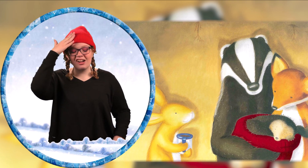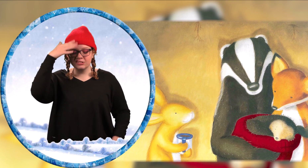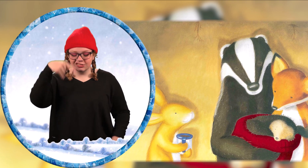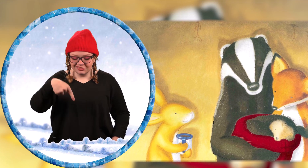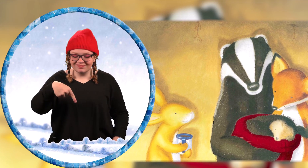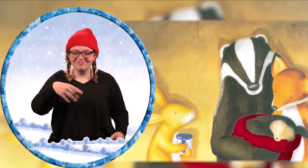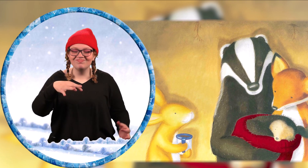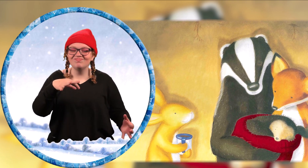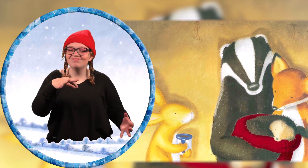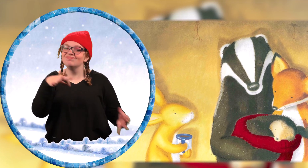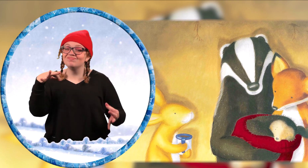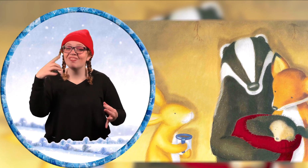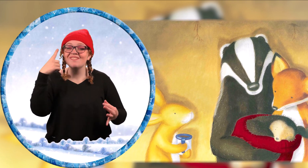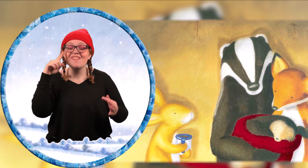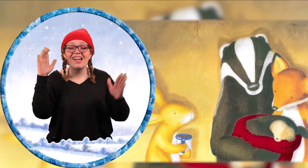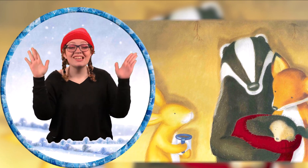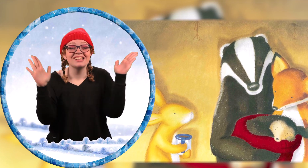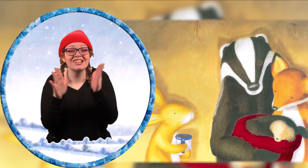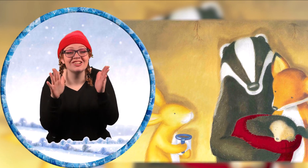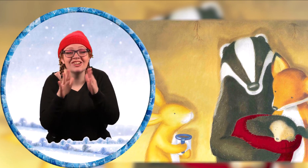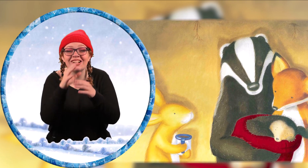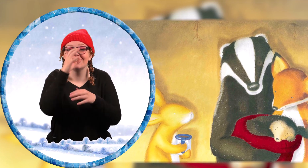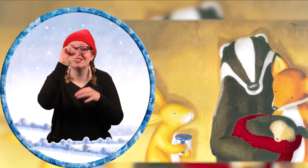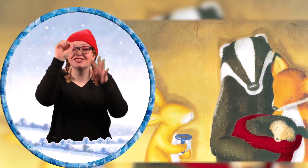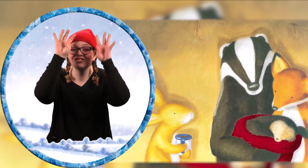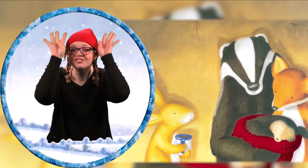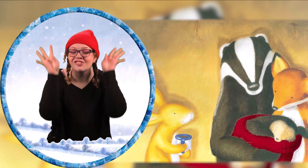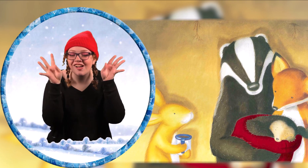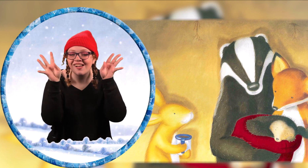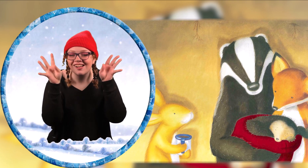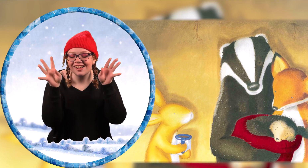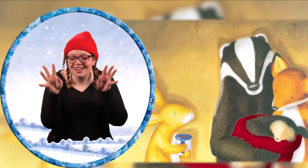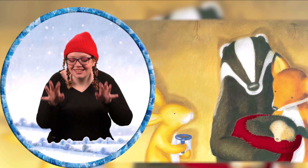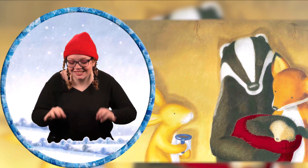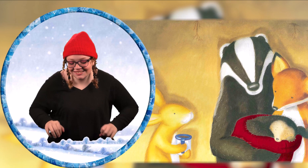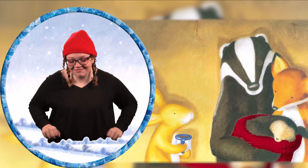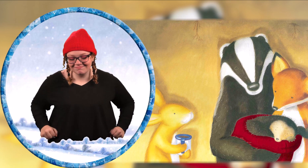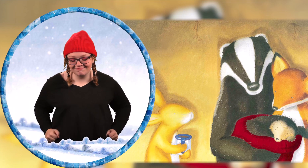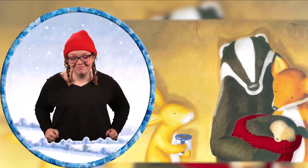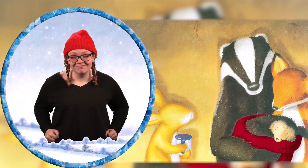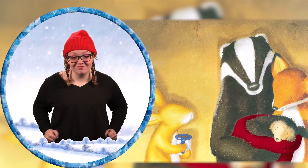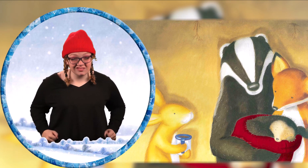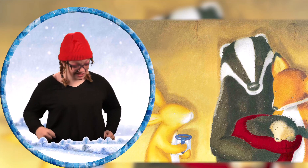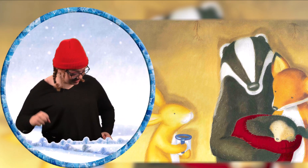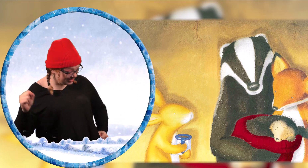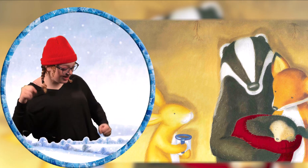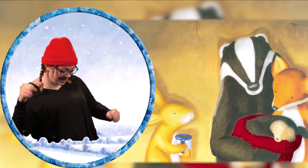hat is just right for a little hedgehog."